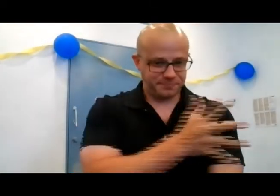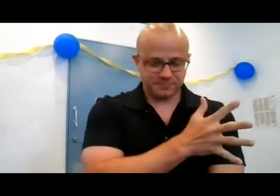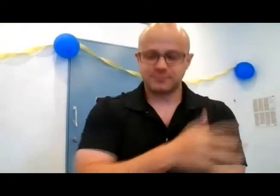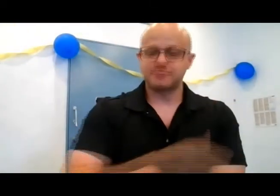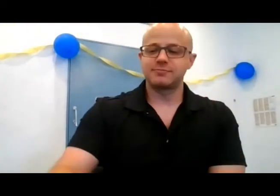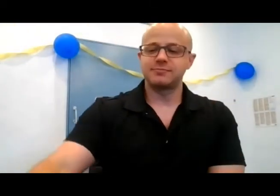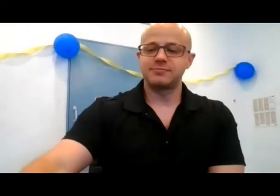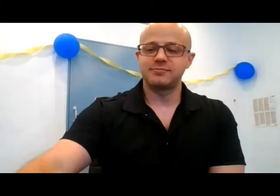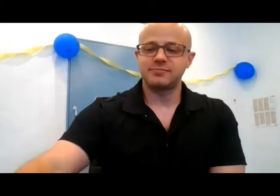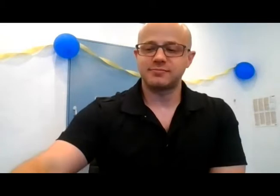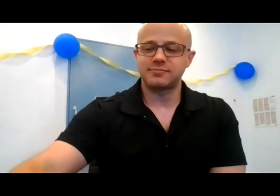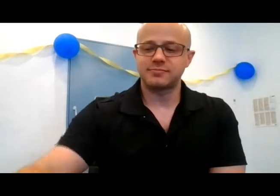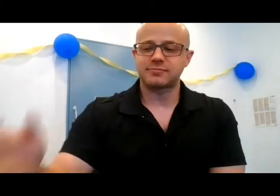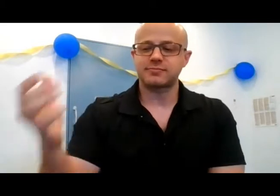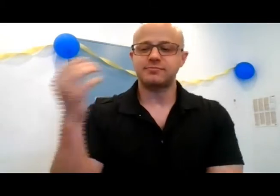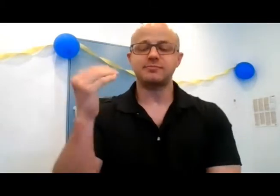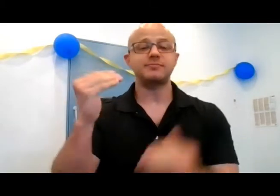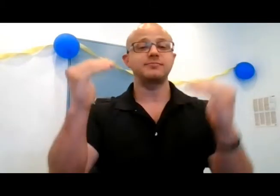over Zoom.